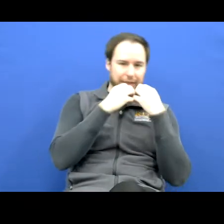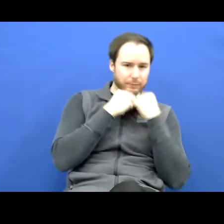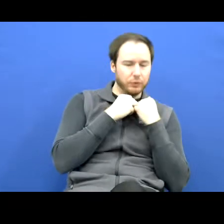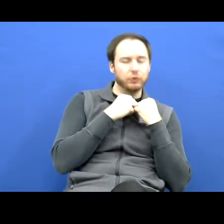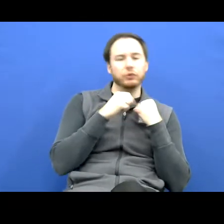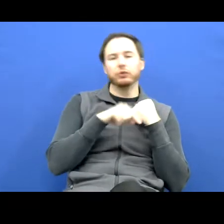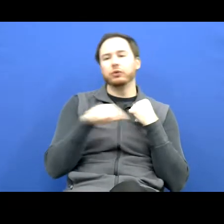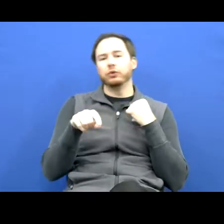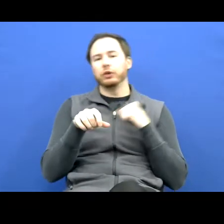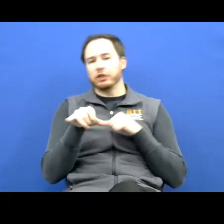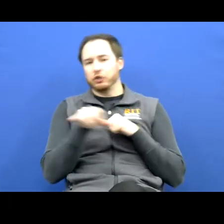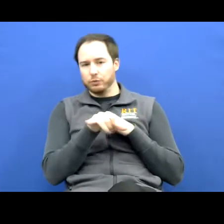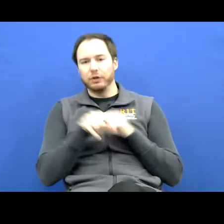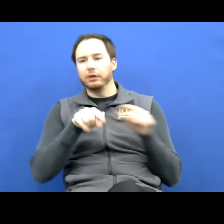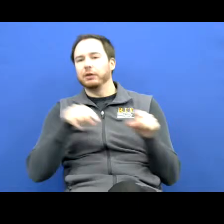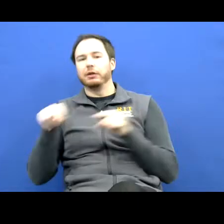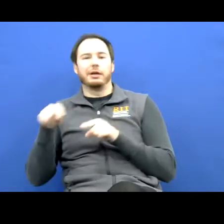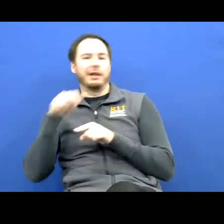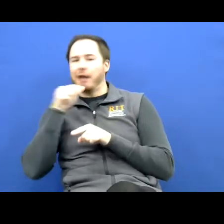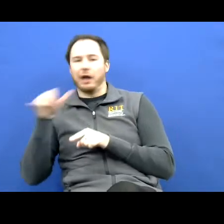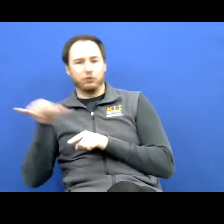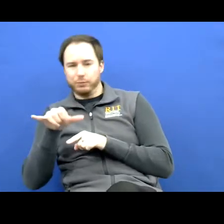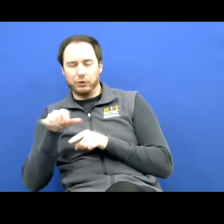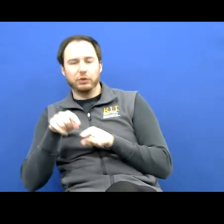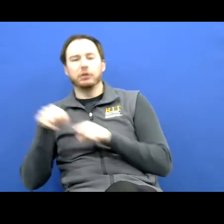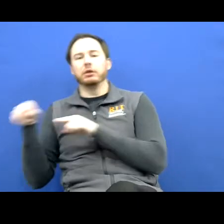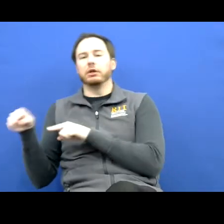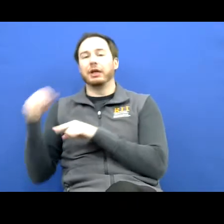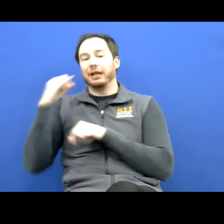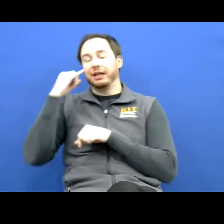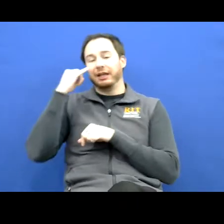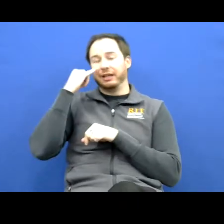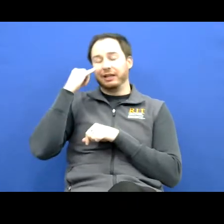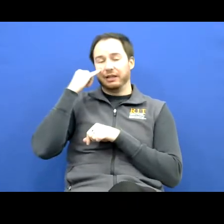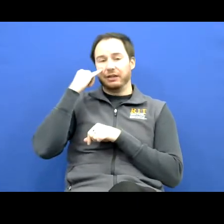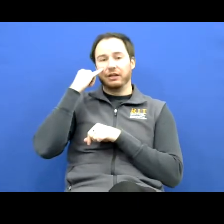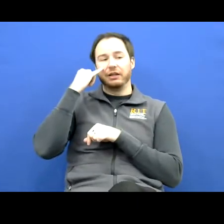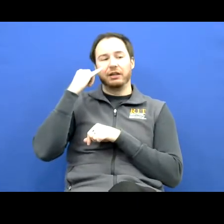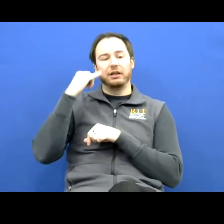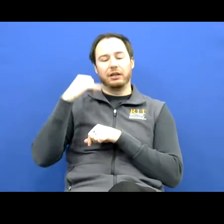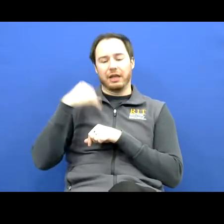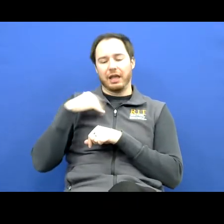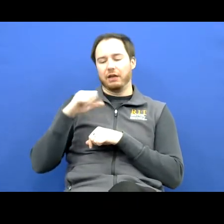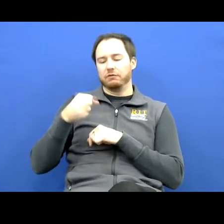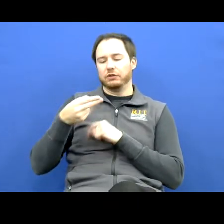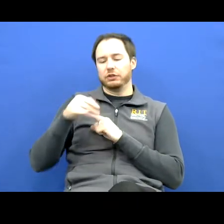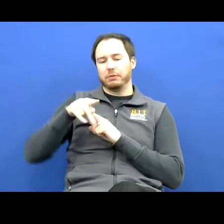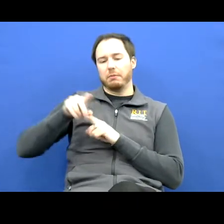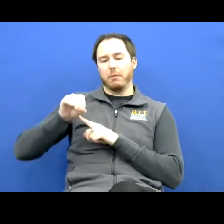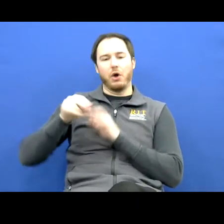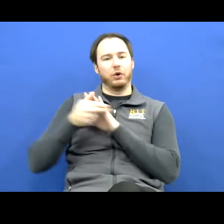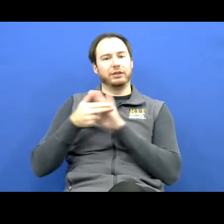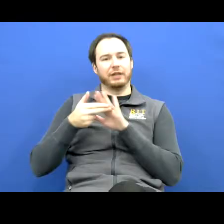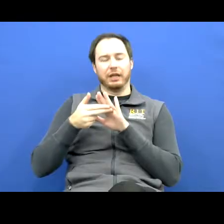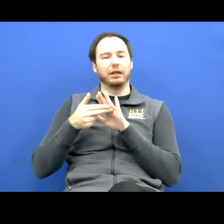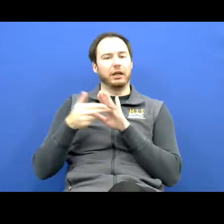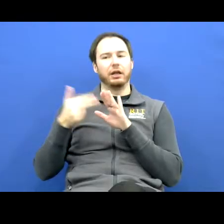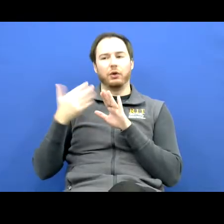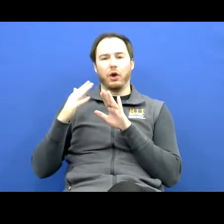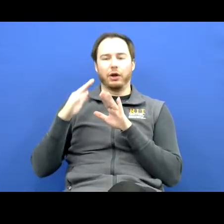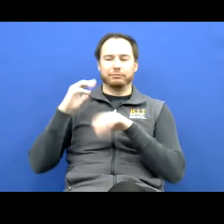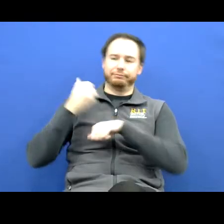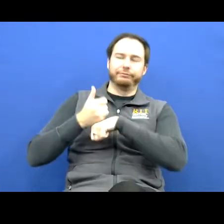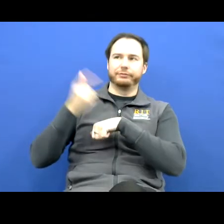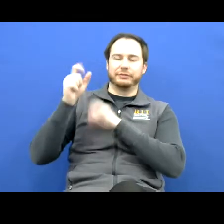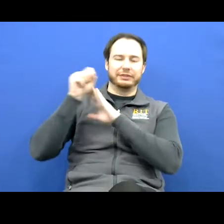that are non-contributing properties. If they already have a SHPO designation, we've put that in there. That's State Historic